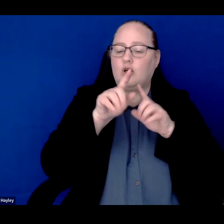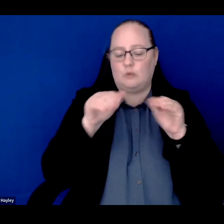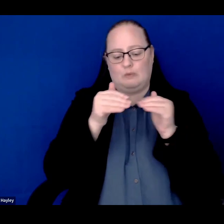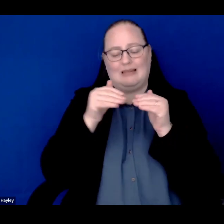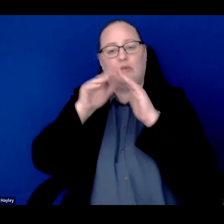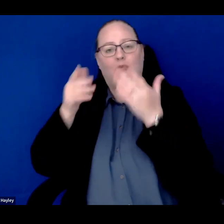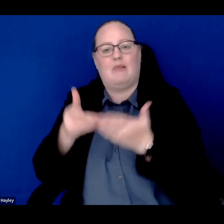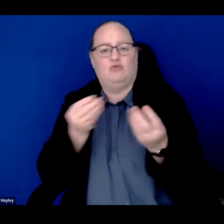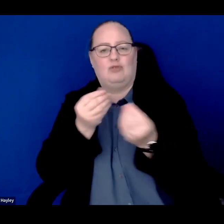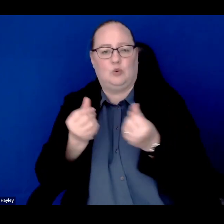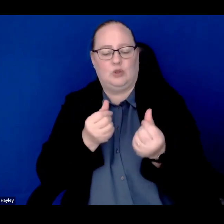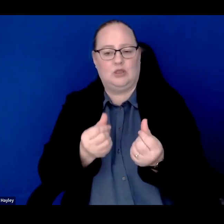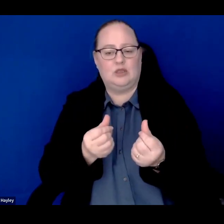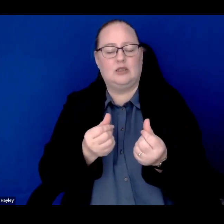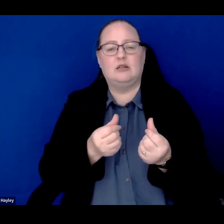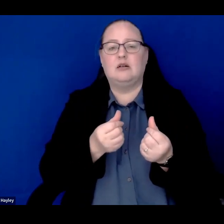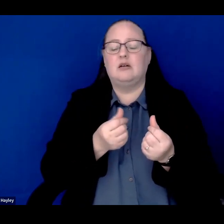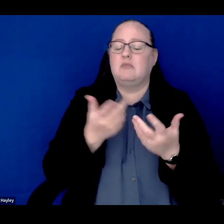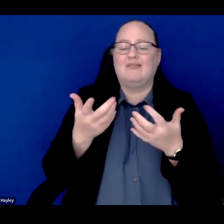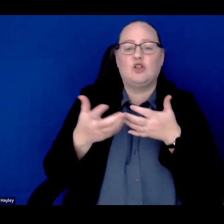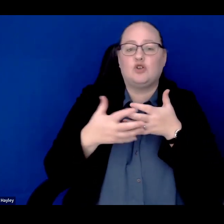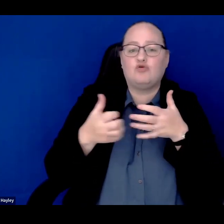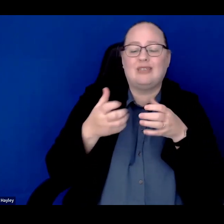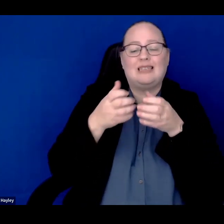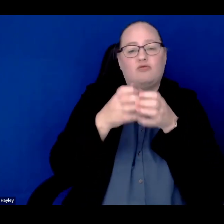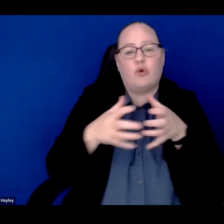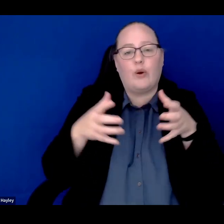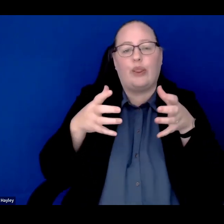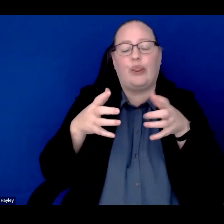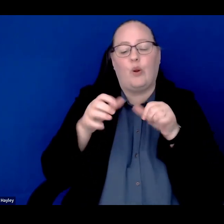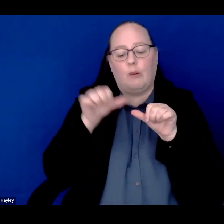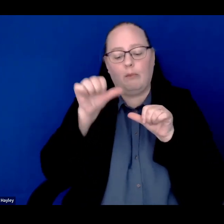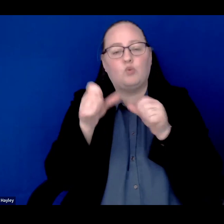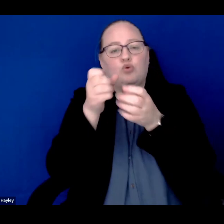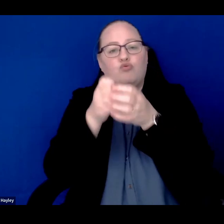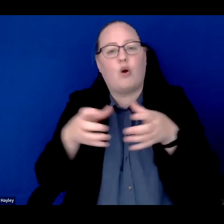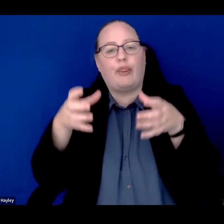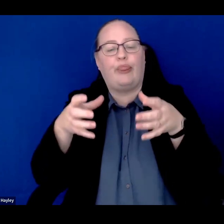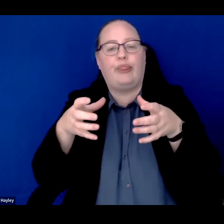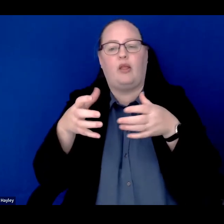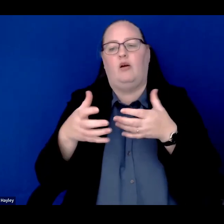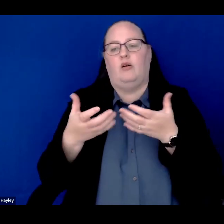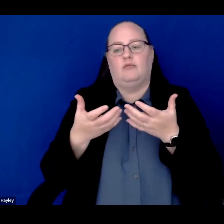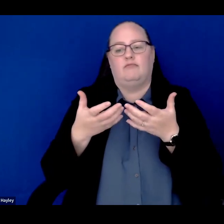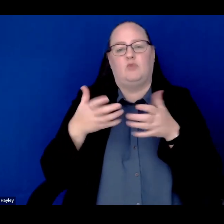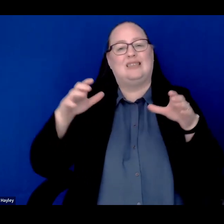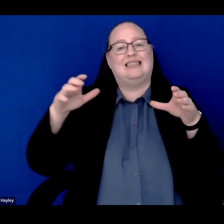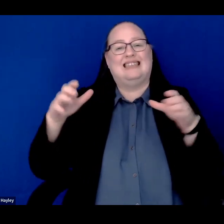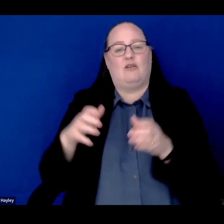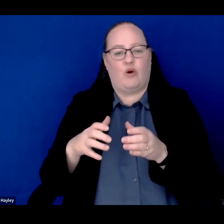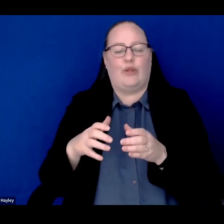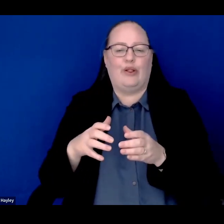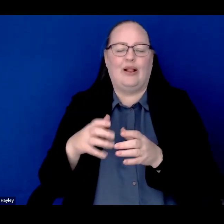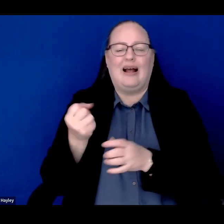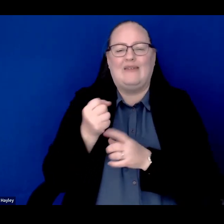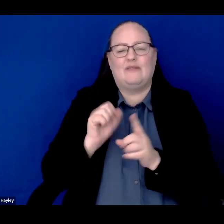whether you read green growth or post-growth or degrowth, there is this coalescing around this goal. But of course, what we have are